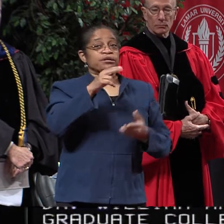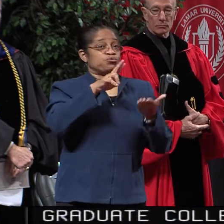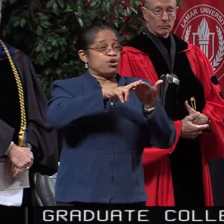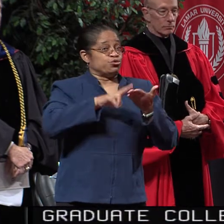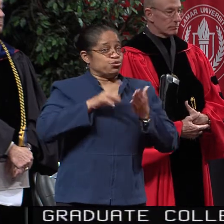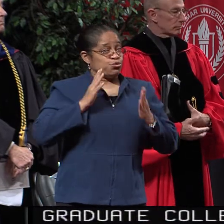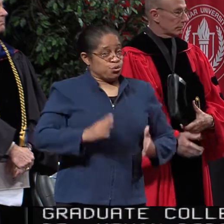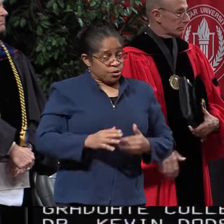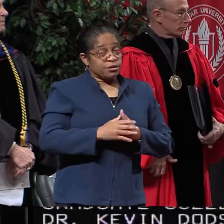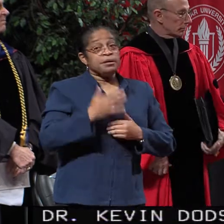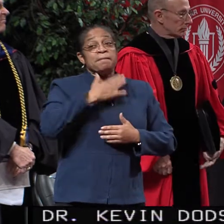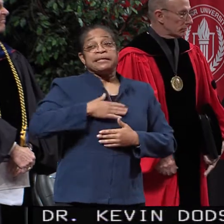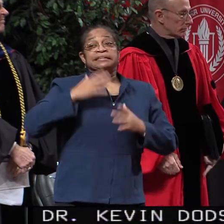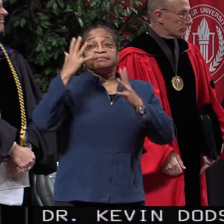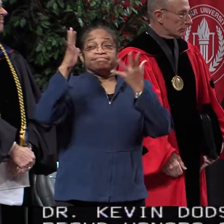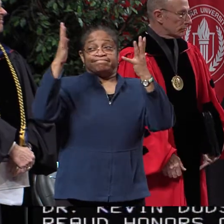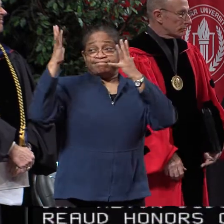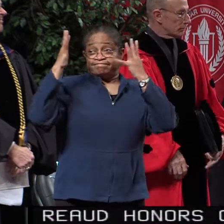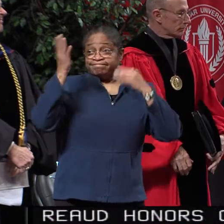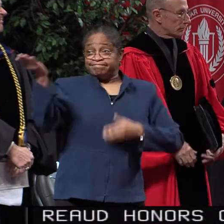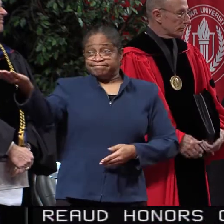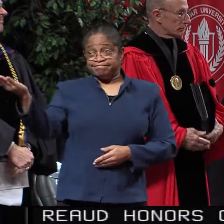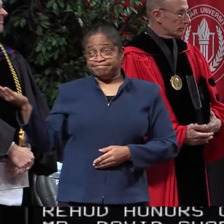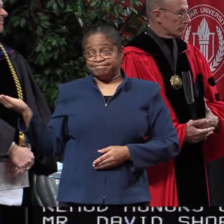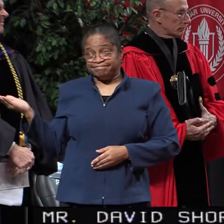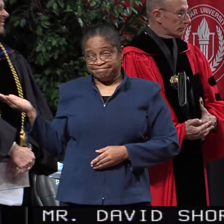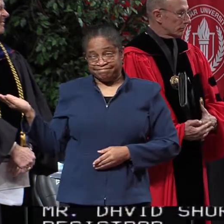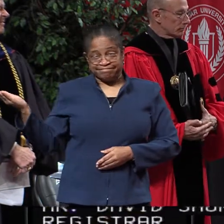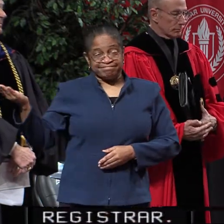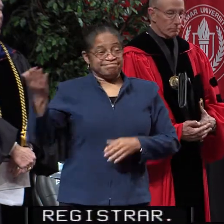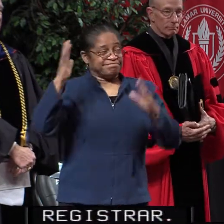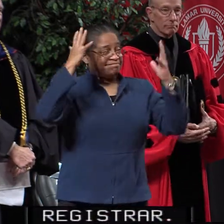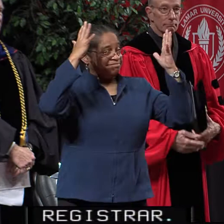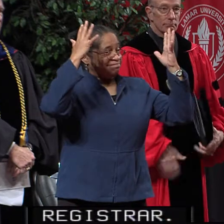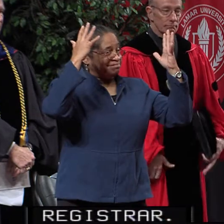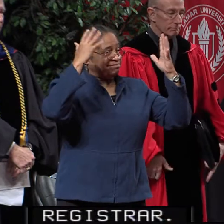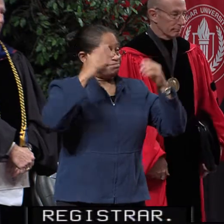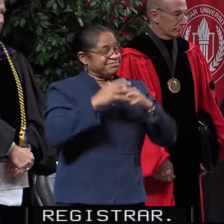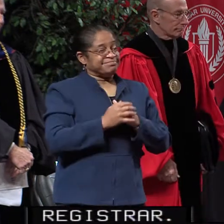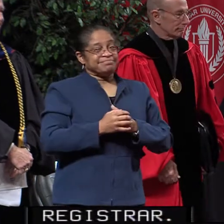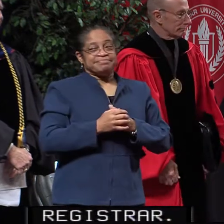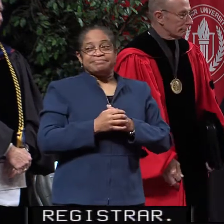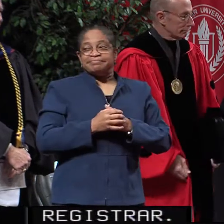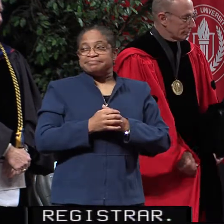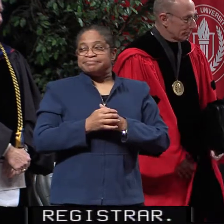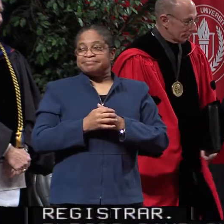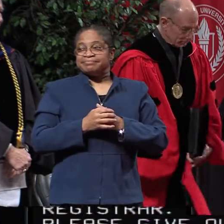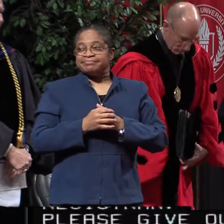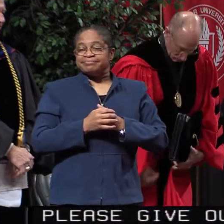Registrar. Please give the members of the Lamar University Leadership Group your applause.